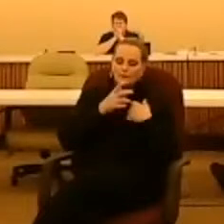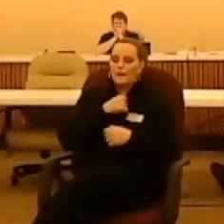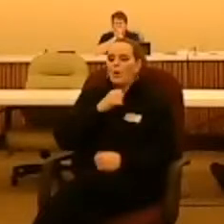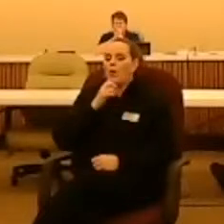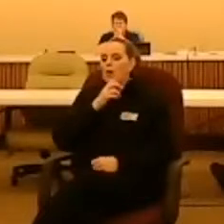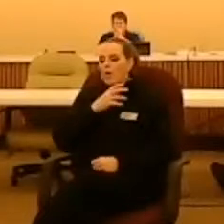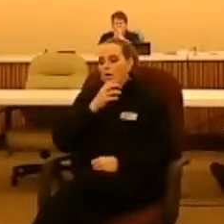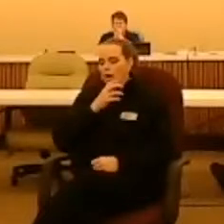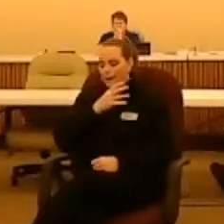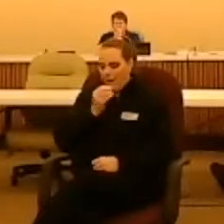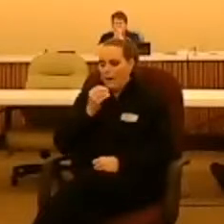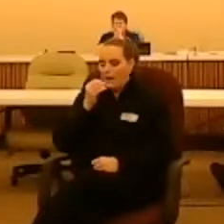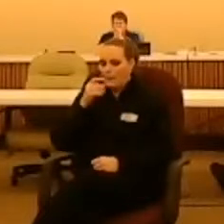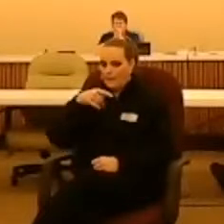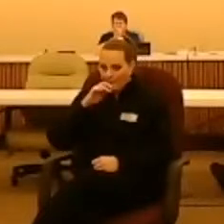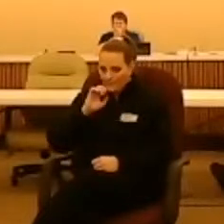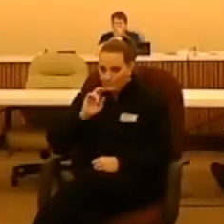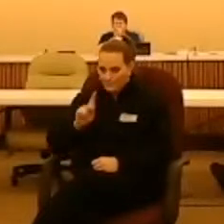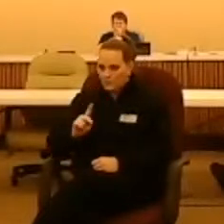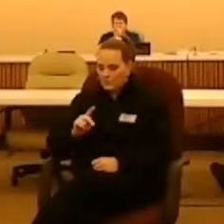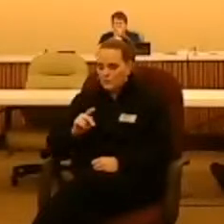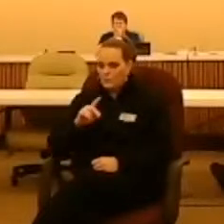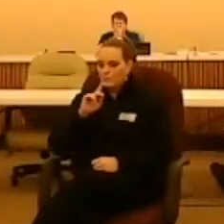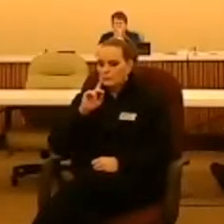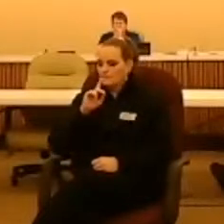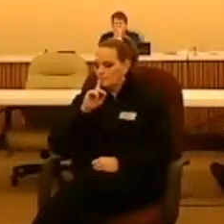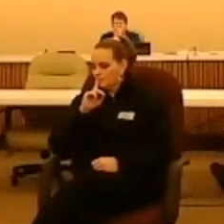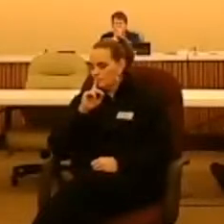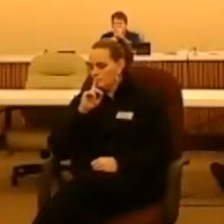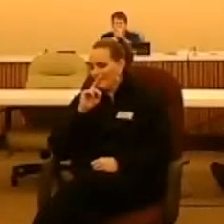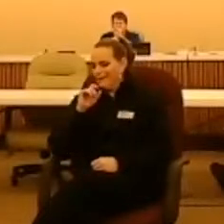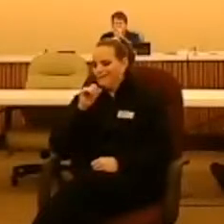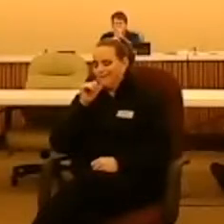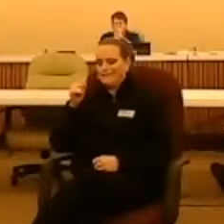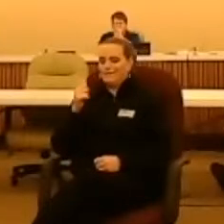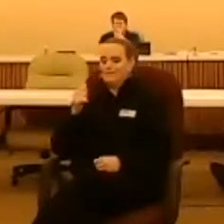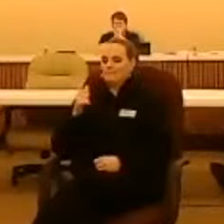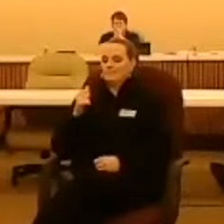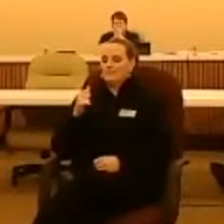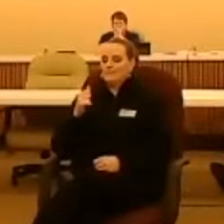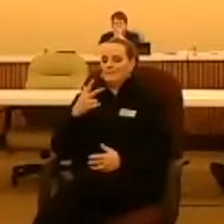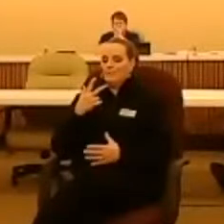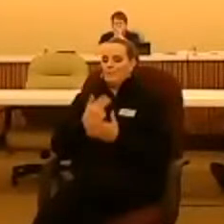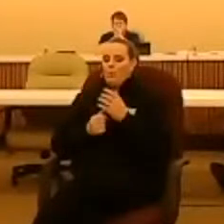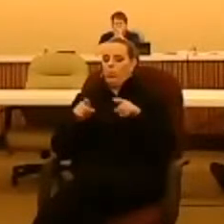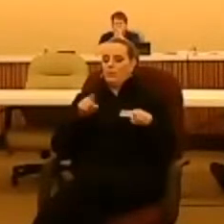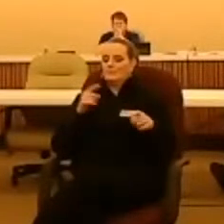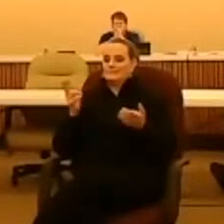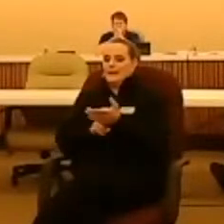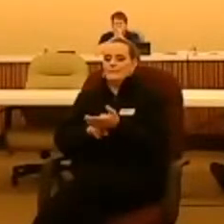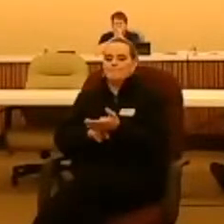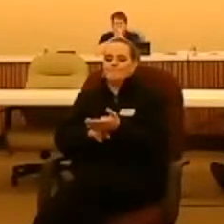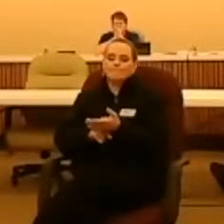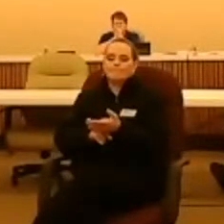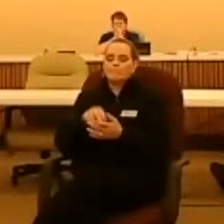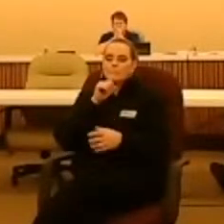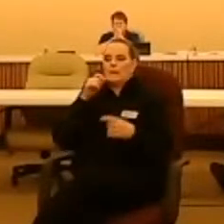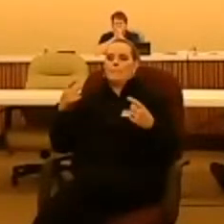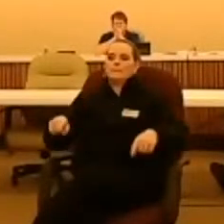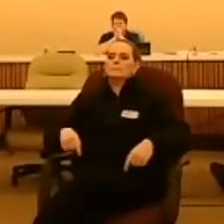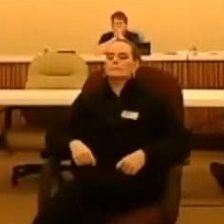the federal HUD didn't sign off on it. They both need to sign off on it, and it didn't happen.